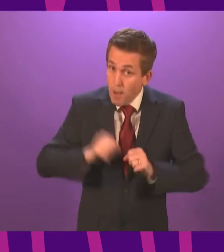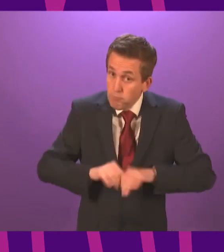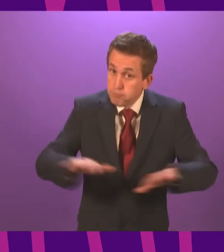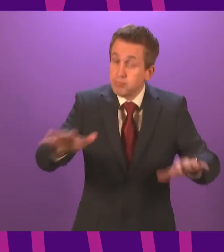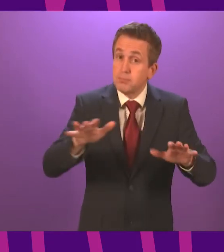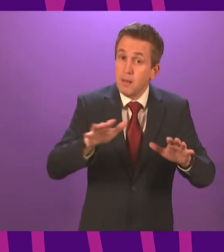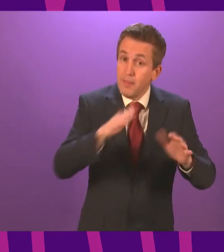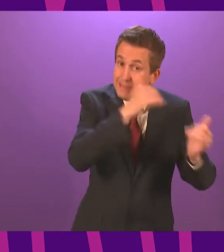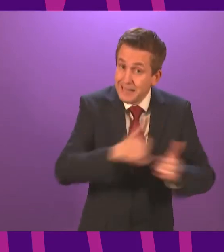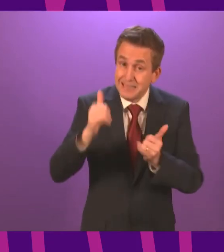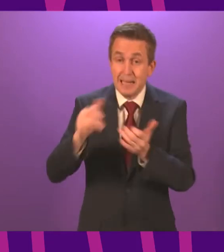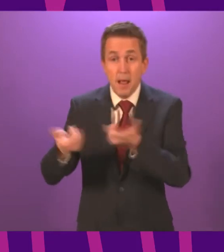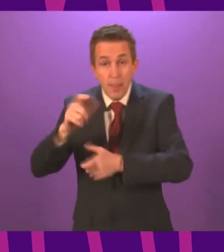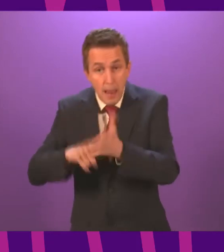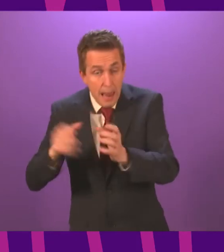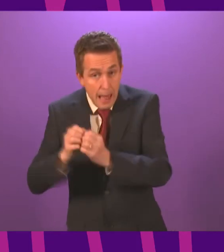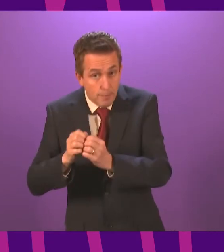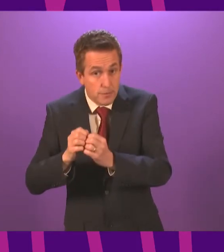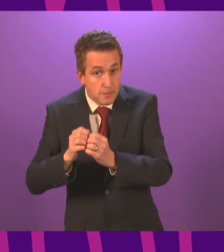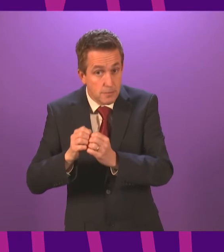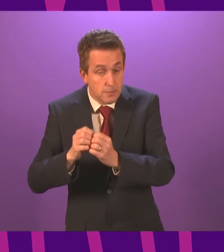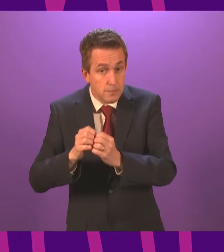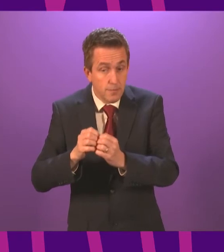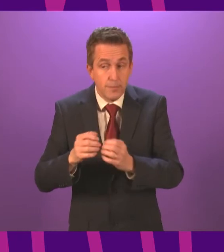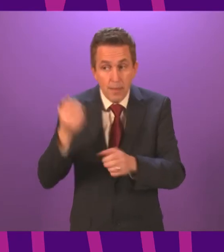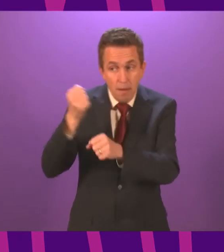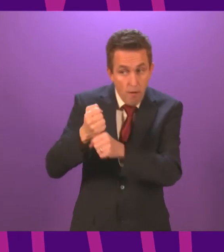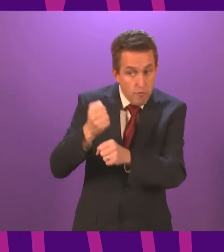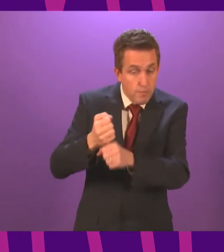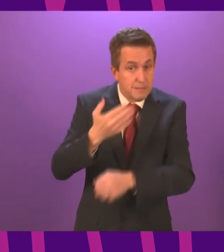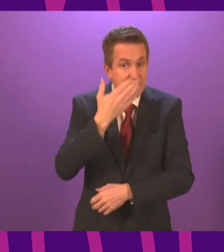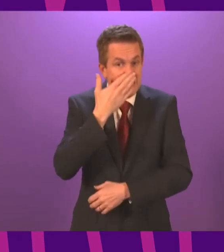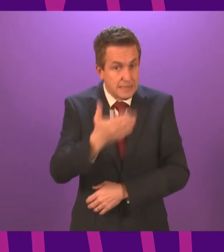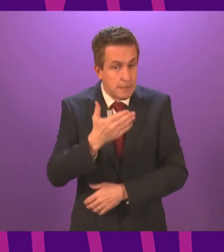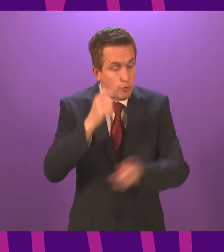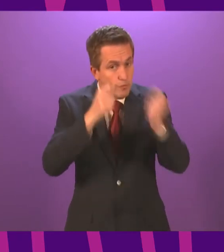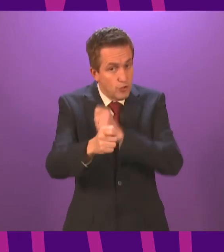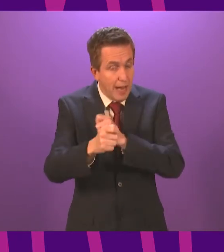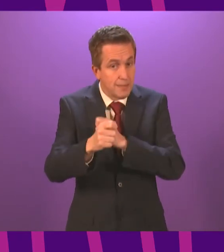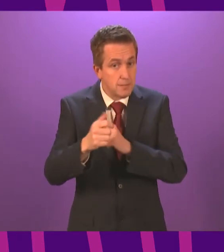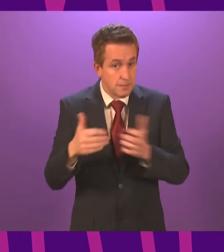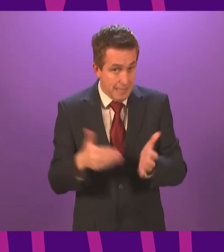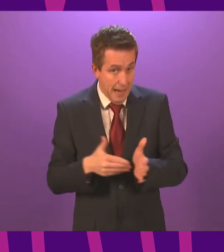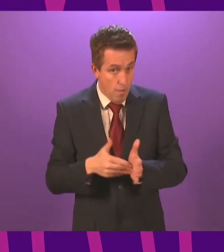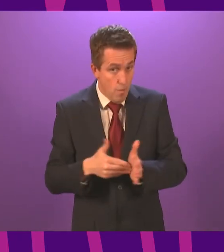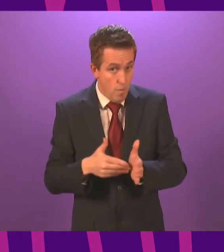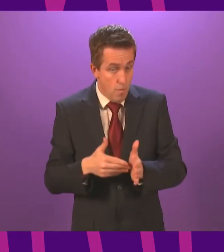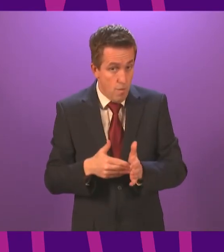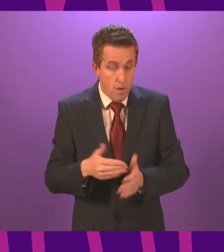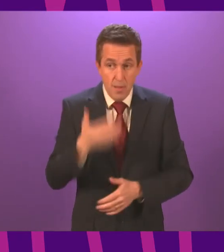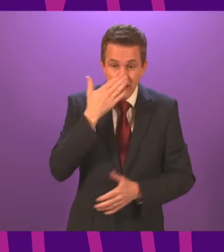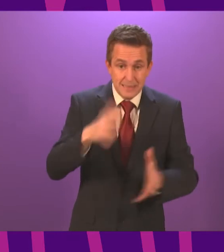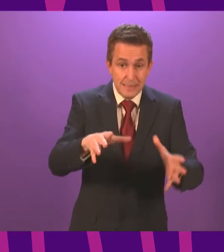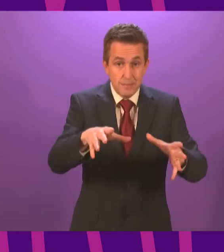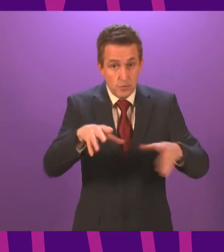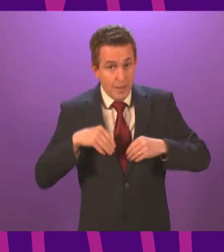labs. Now, thankfully, that belief now seems to have been abandoned. It has accepted the value of